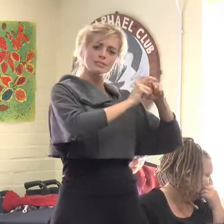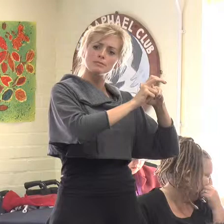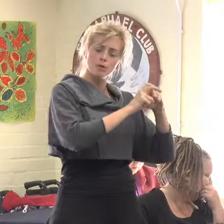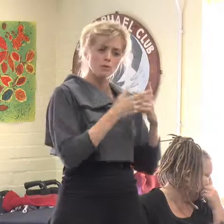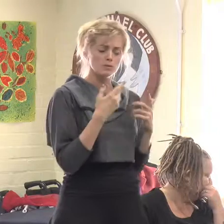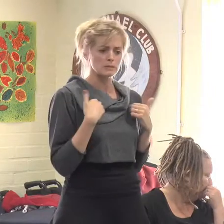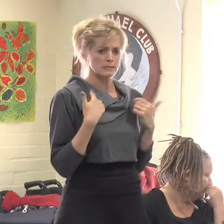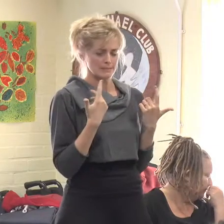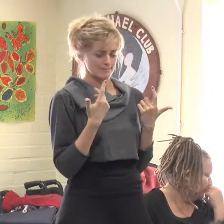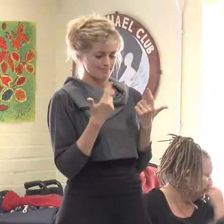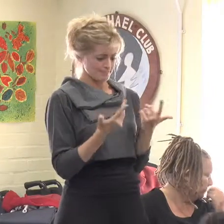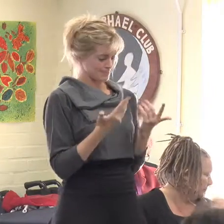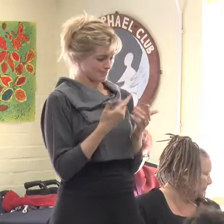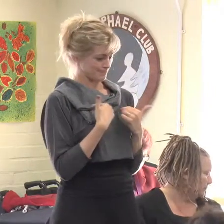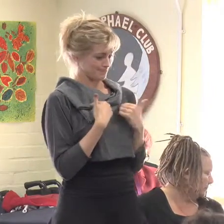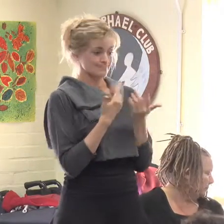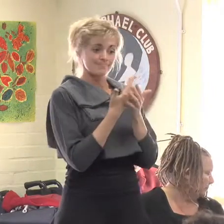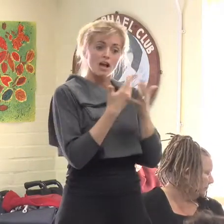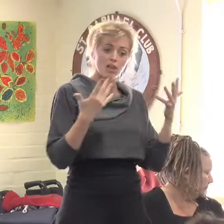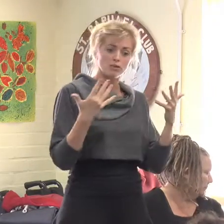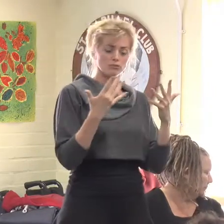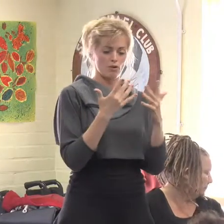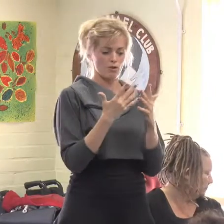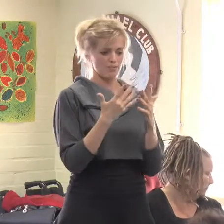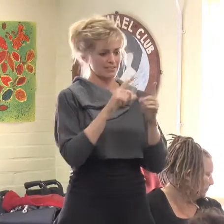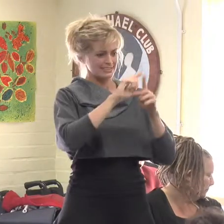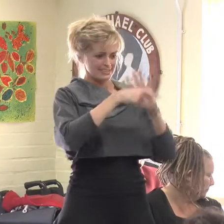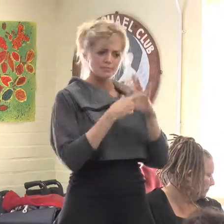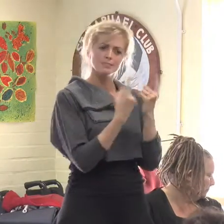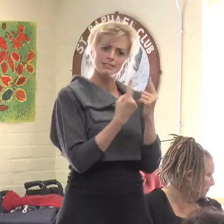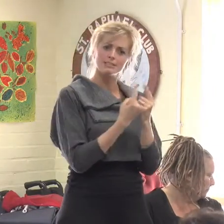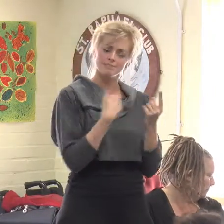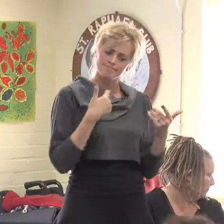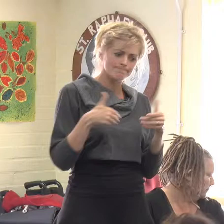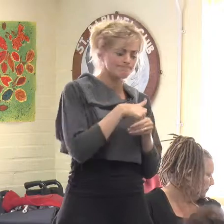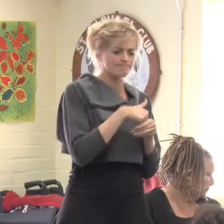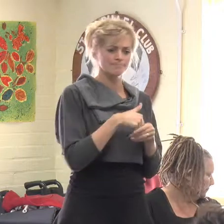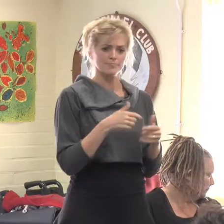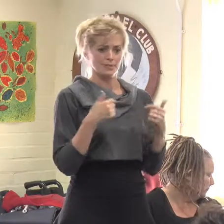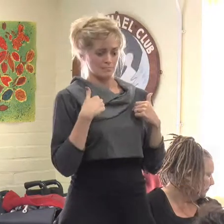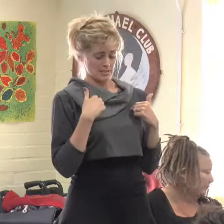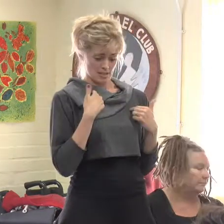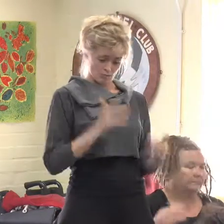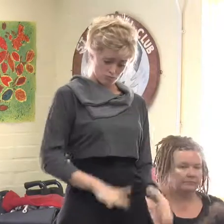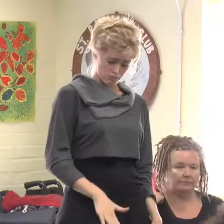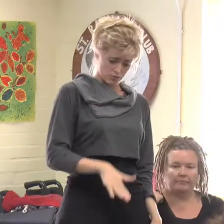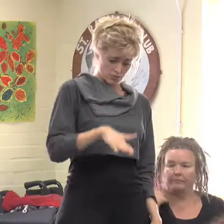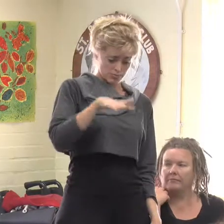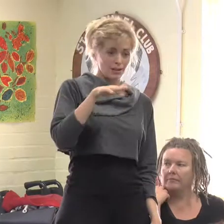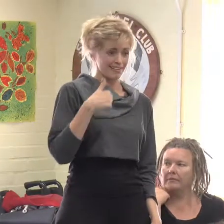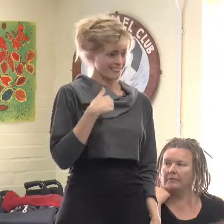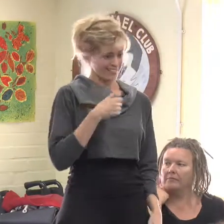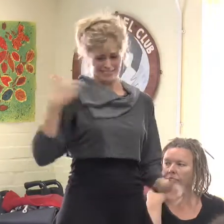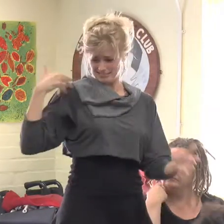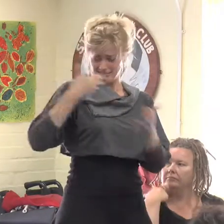lot on a range of disability-related issues, because this is something which affects me as I grew up. I have long-term experience